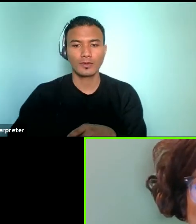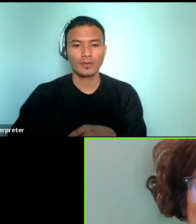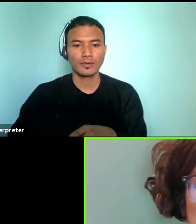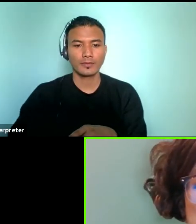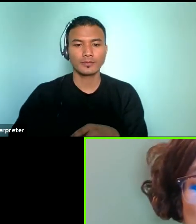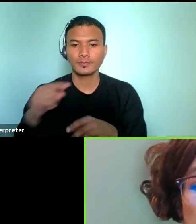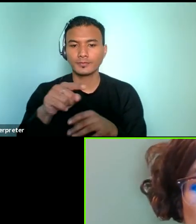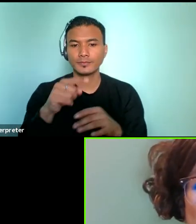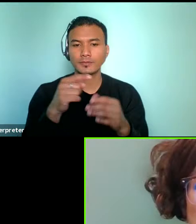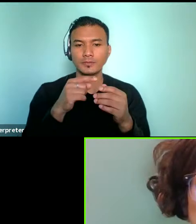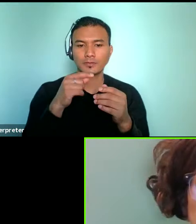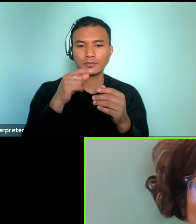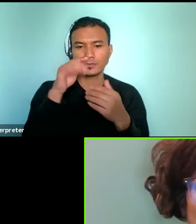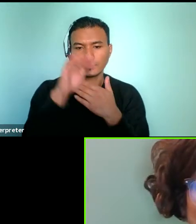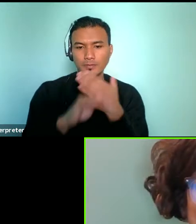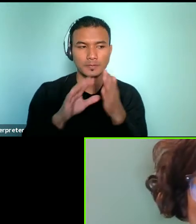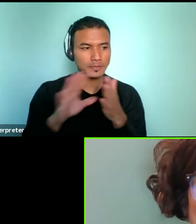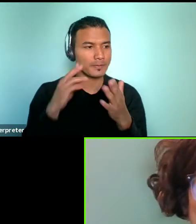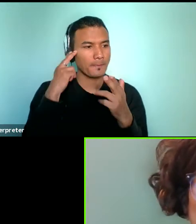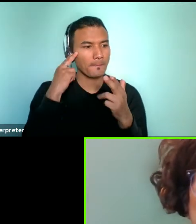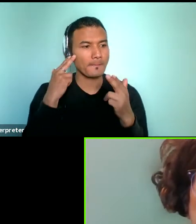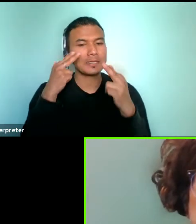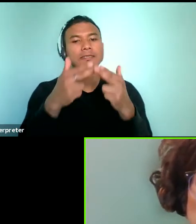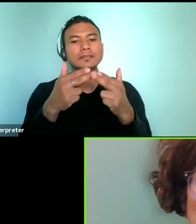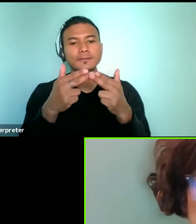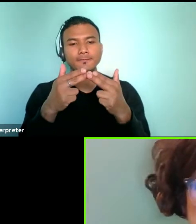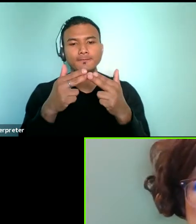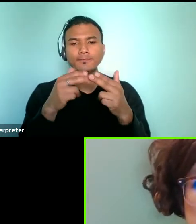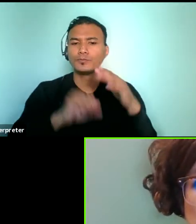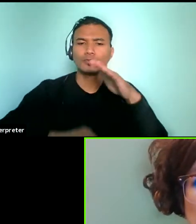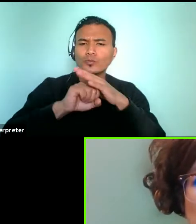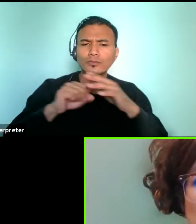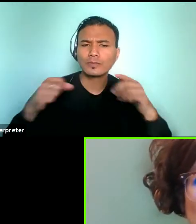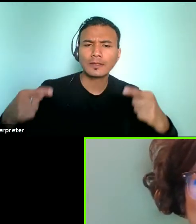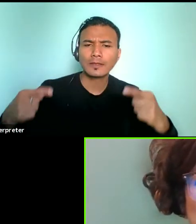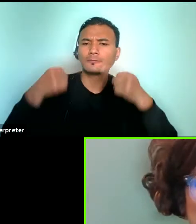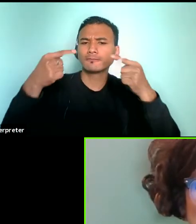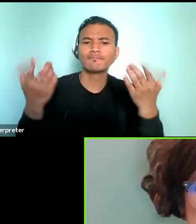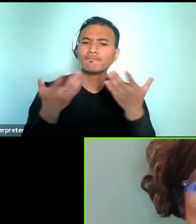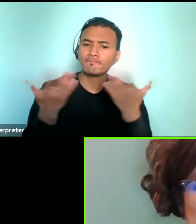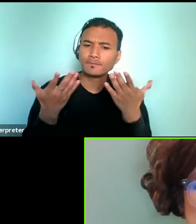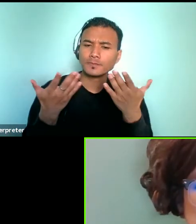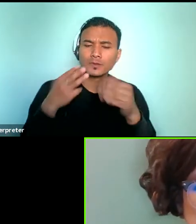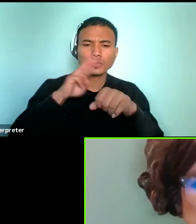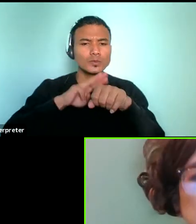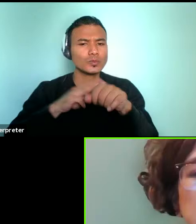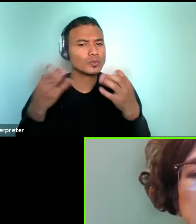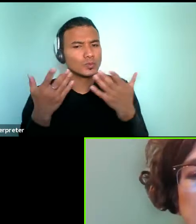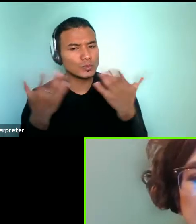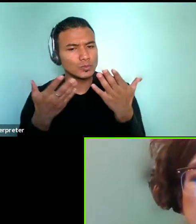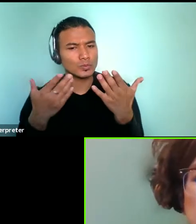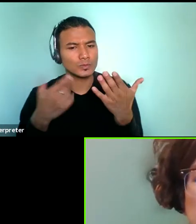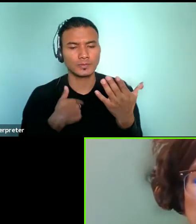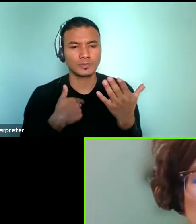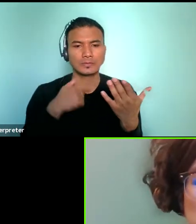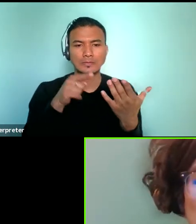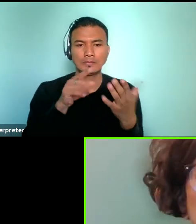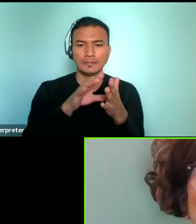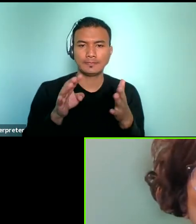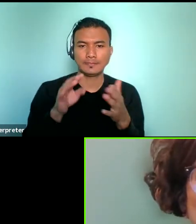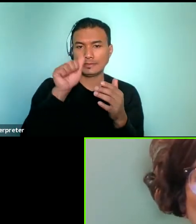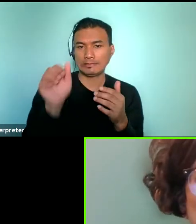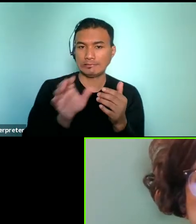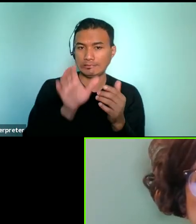approach it from the perspective of identifying what are the main challenges and the main opportunities that exist in